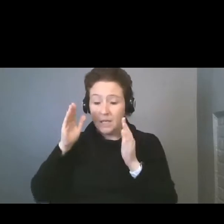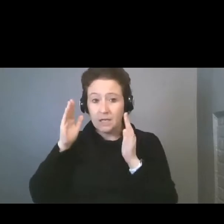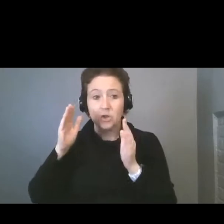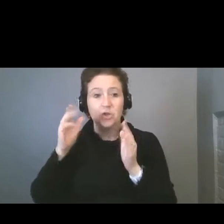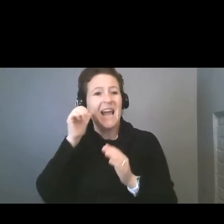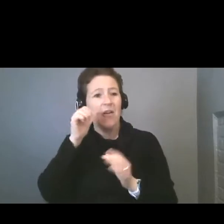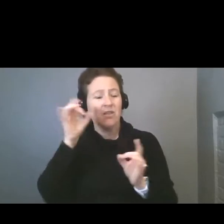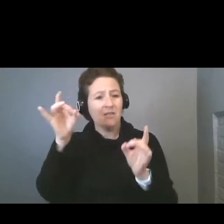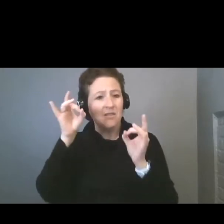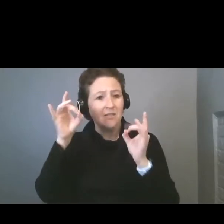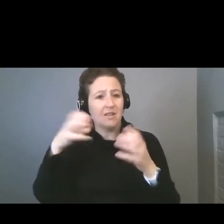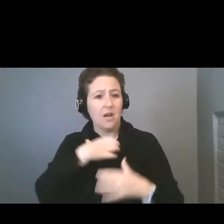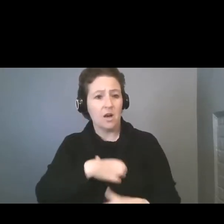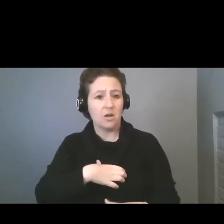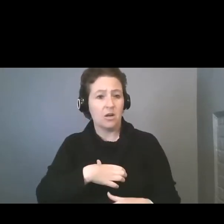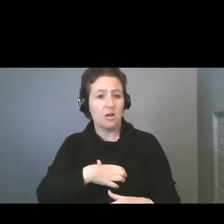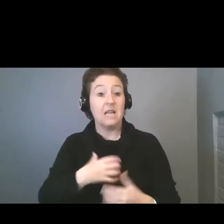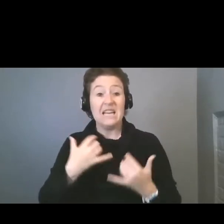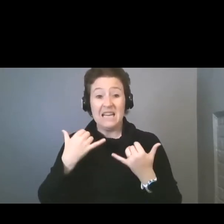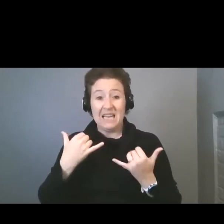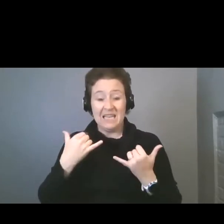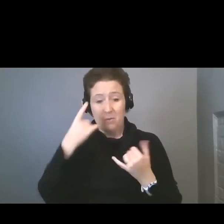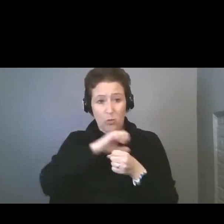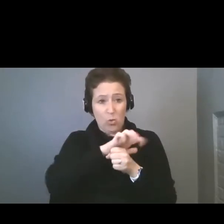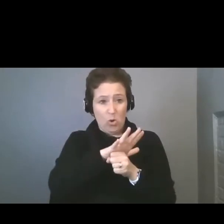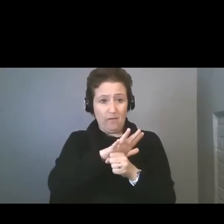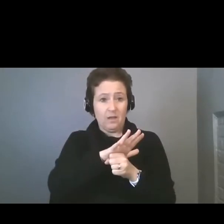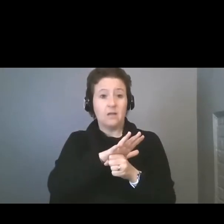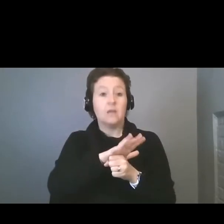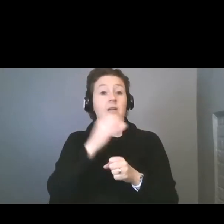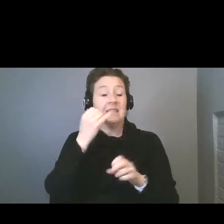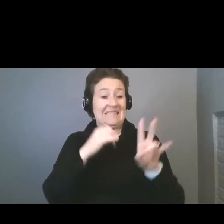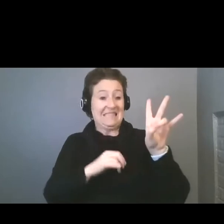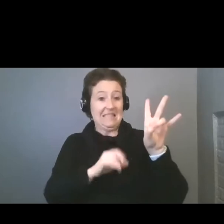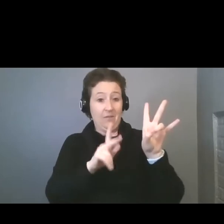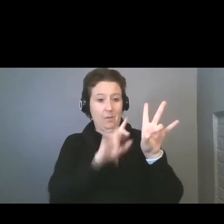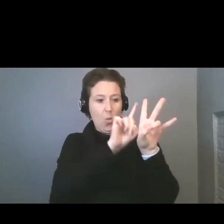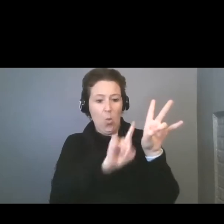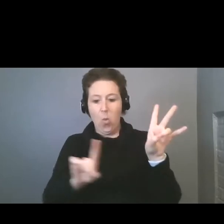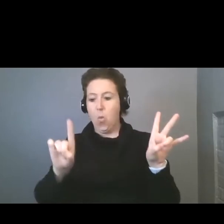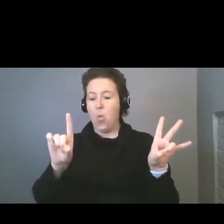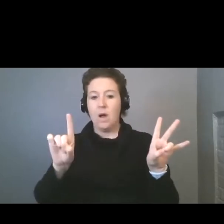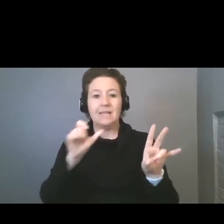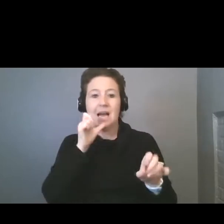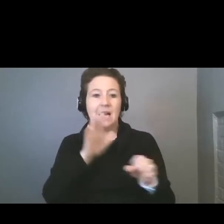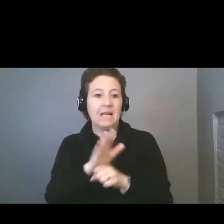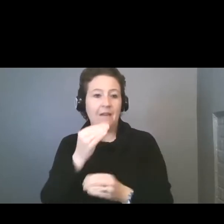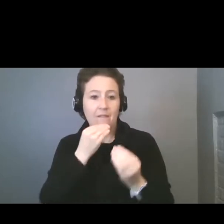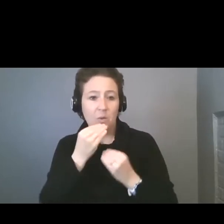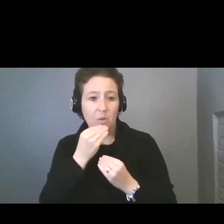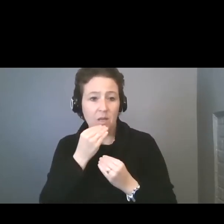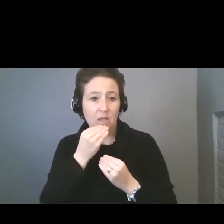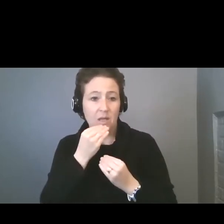Now, because of COVID, we are back to 1 in 7 people in our community without enough food, and it's now 1 in